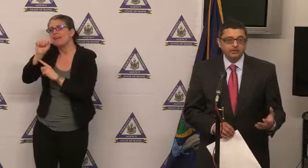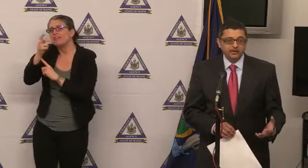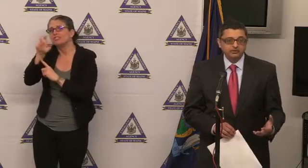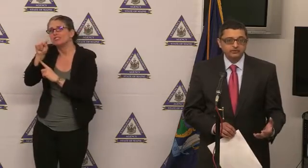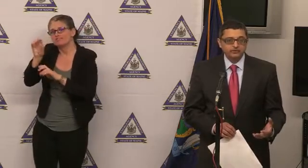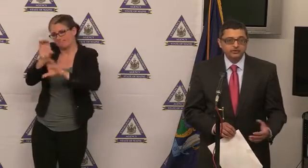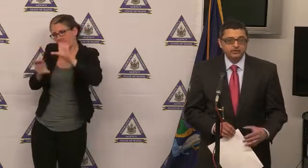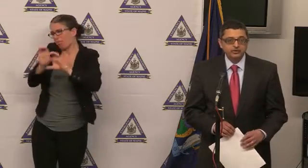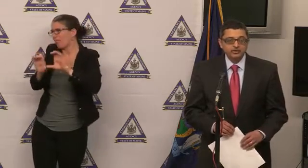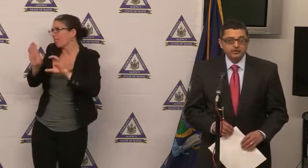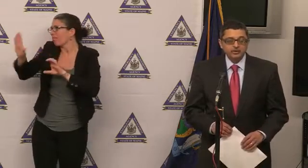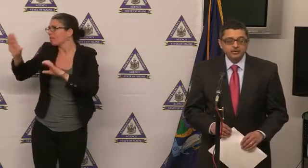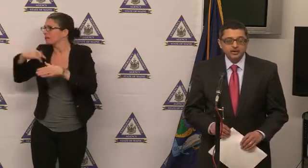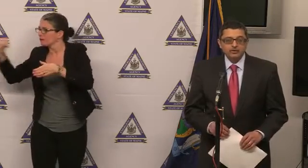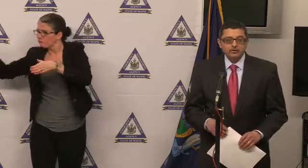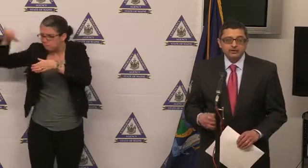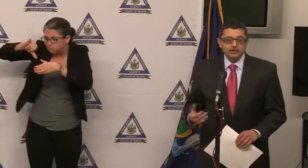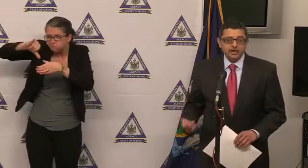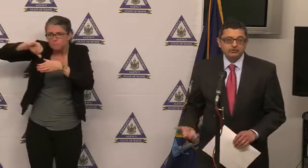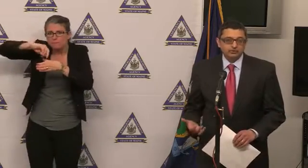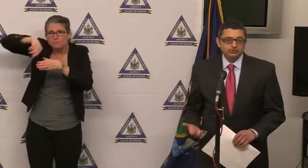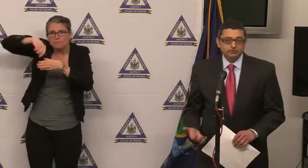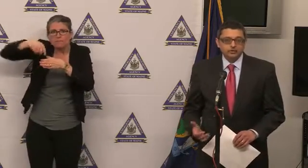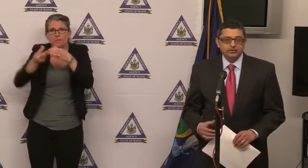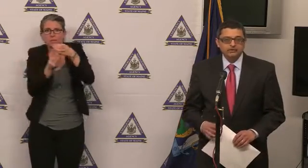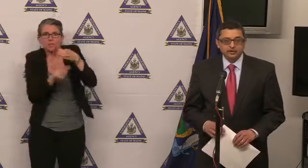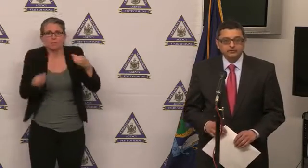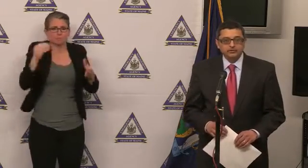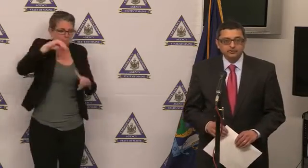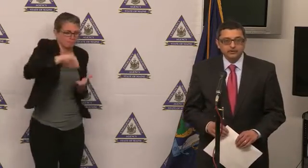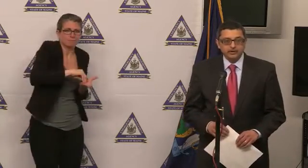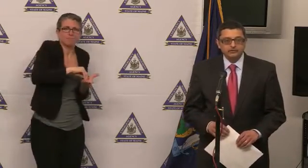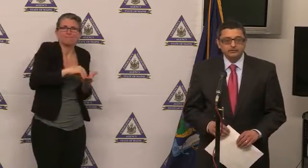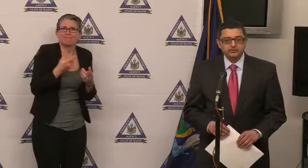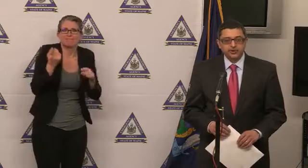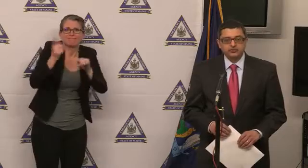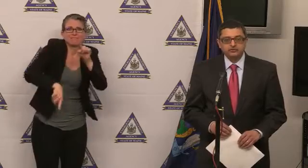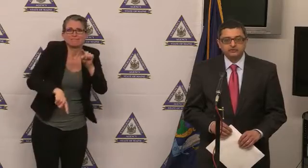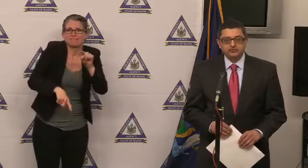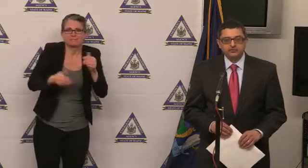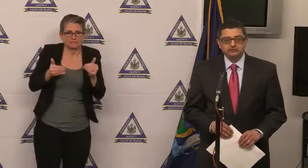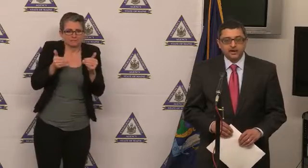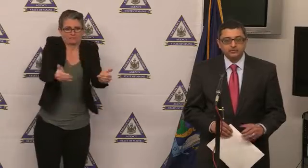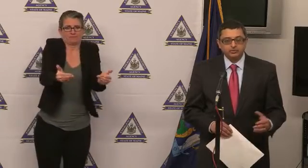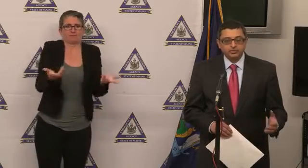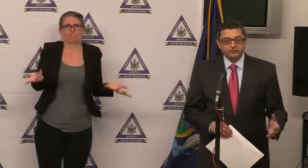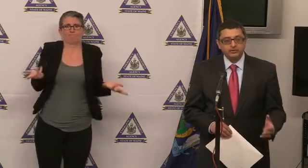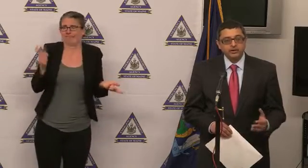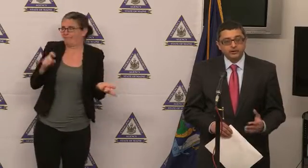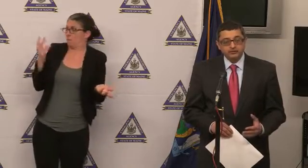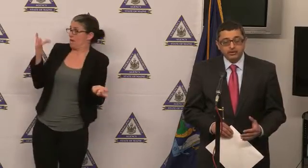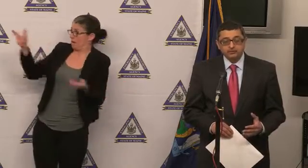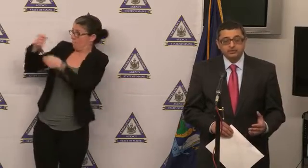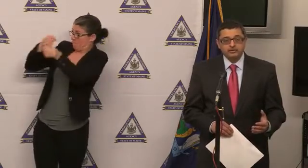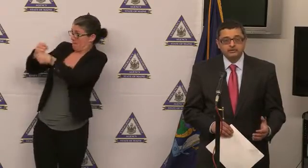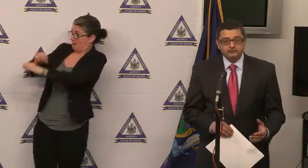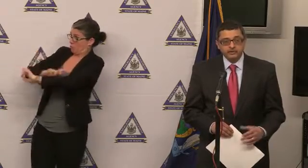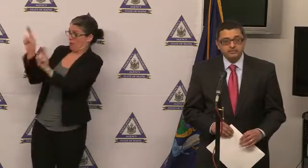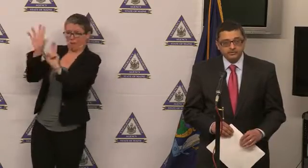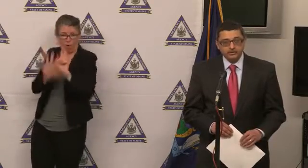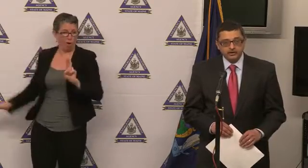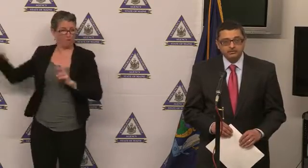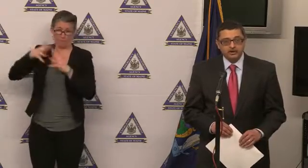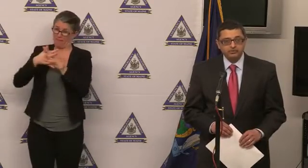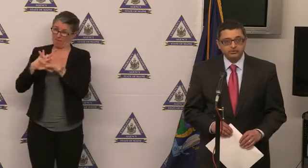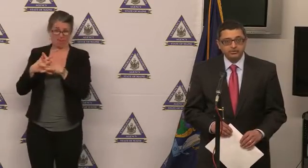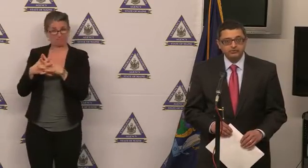so-called reagent. And there is a national shortage of this reagent that has affected laboratories, especially state